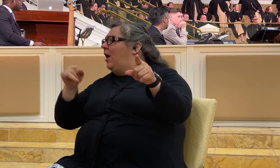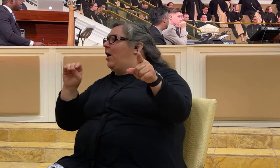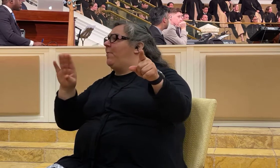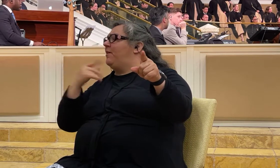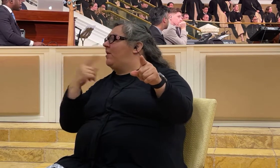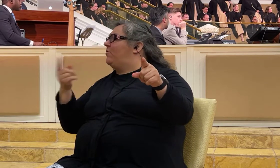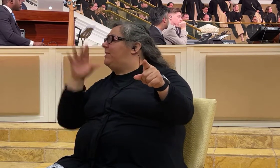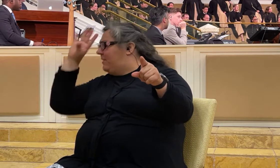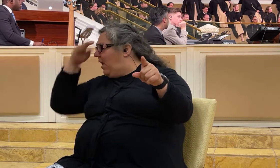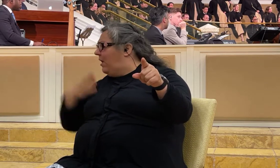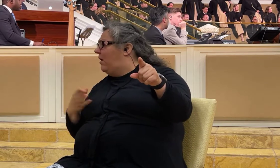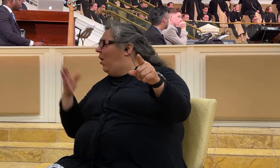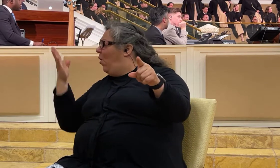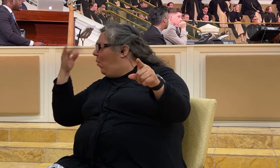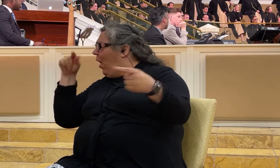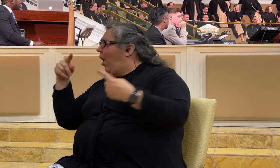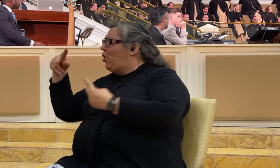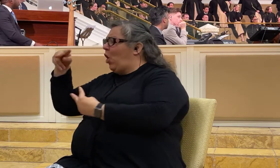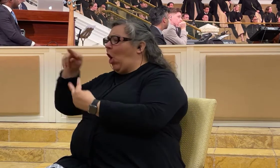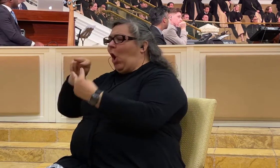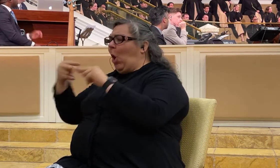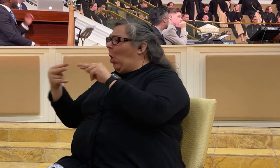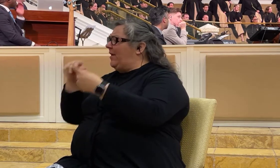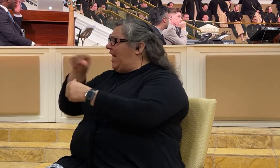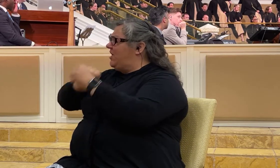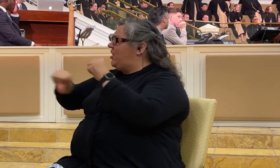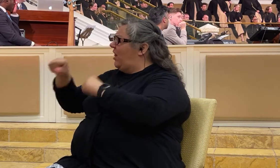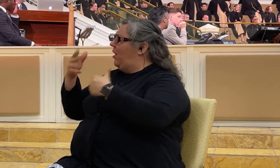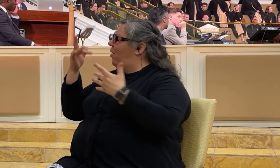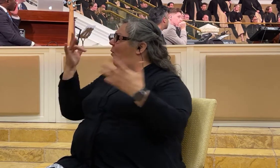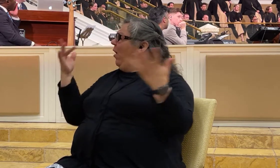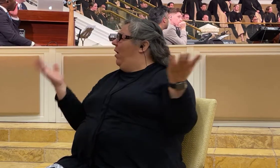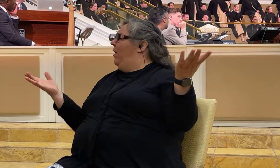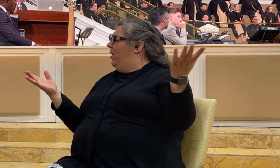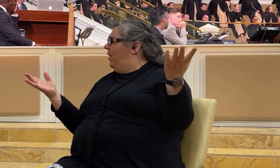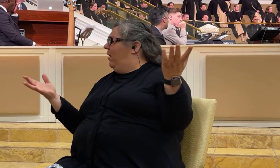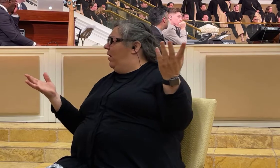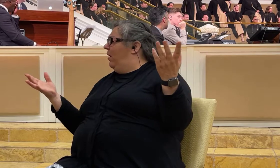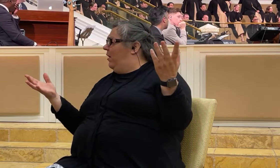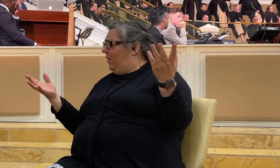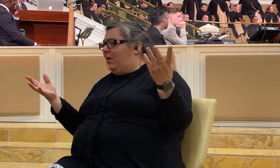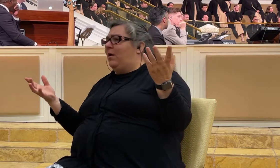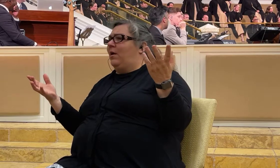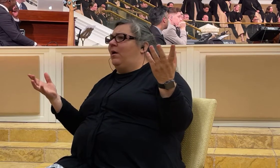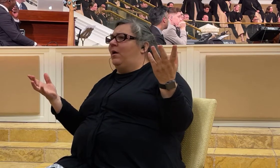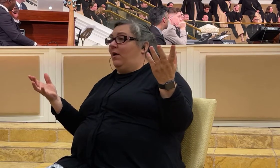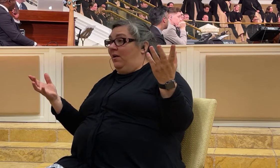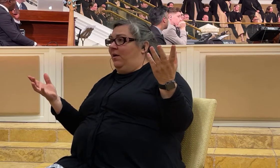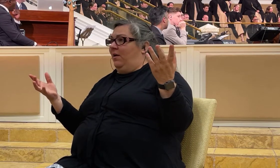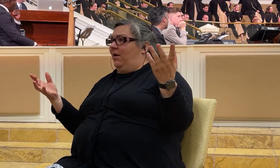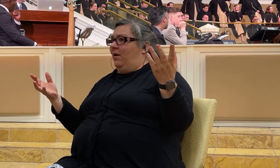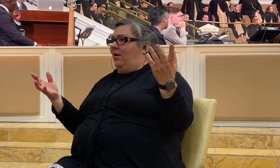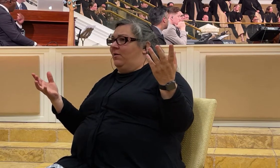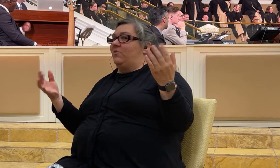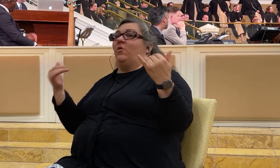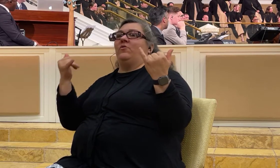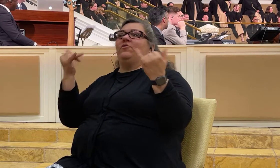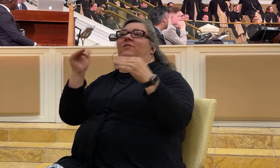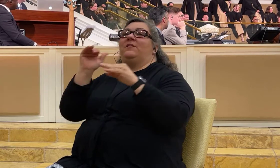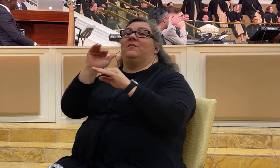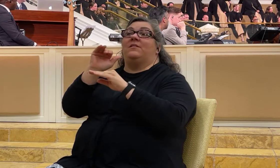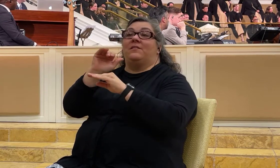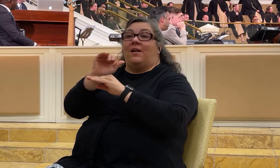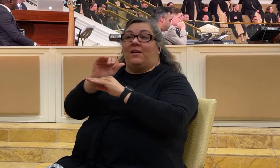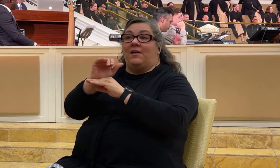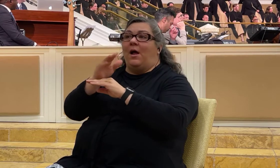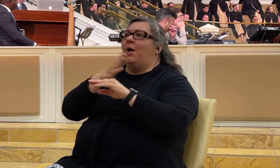sons, why do you look one upon another? And so tonight, what I'm preaching to you